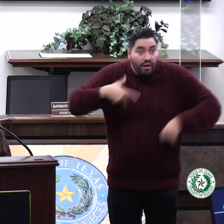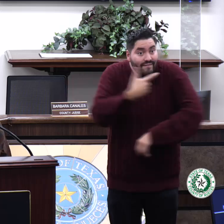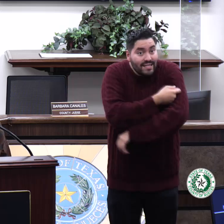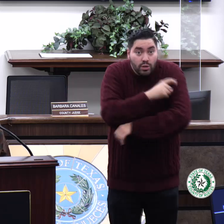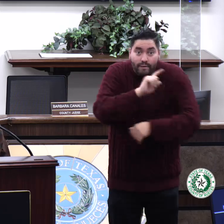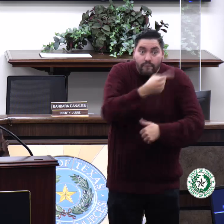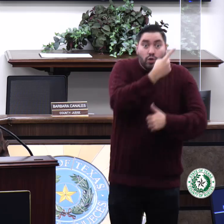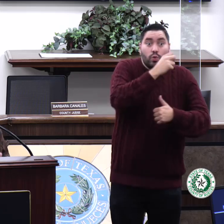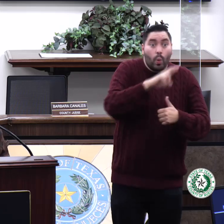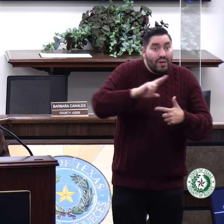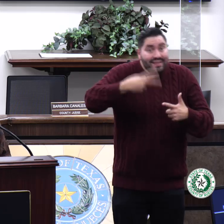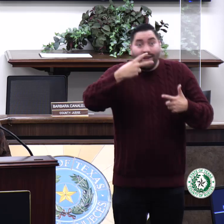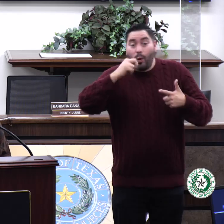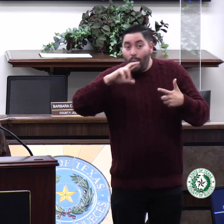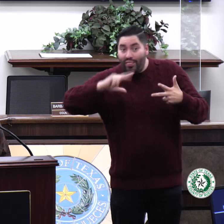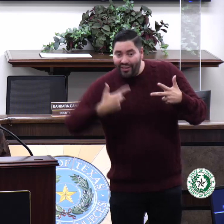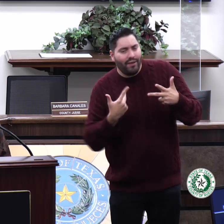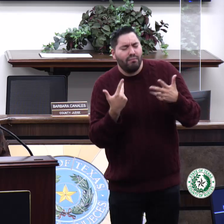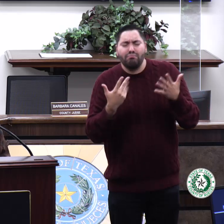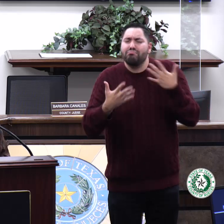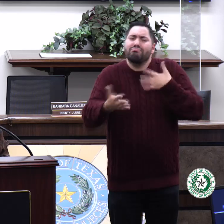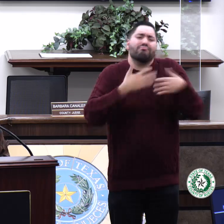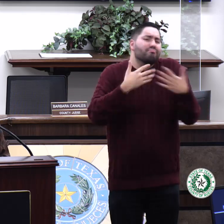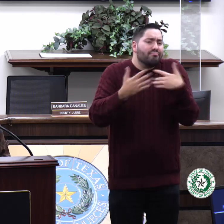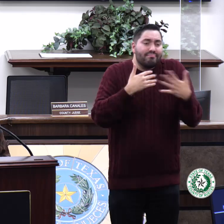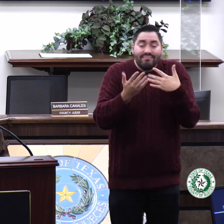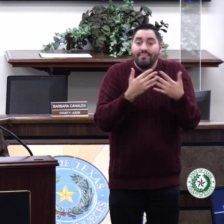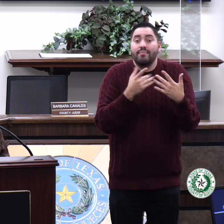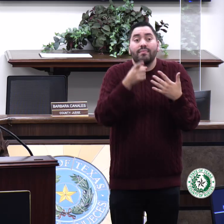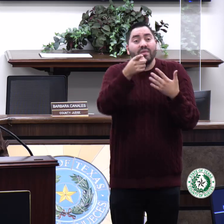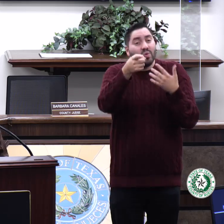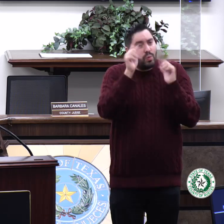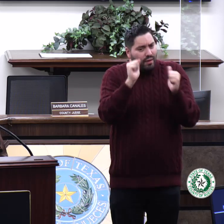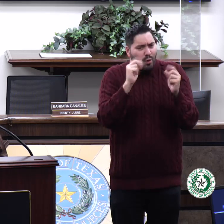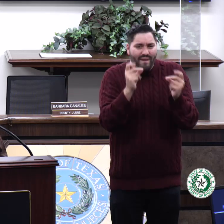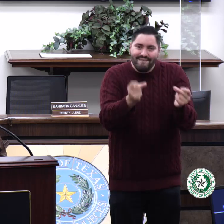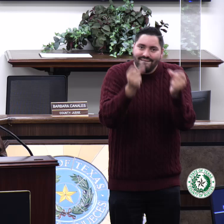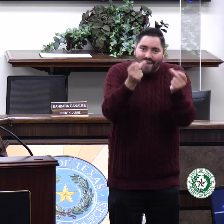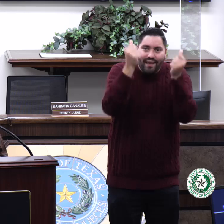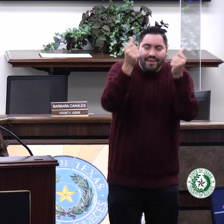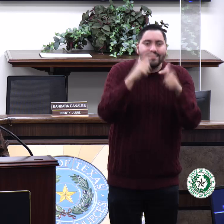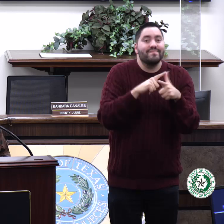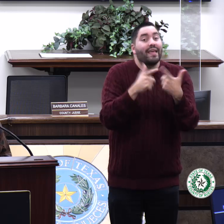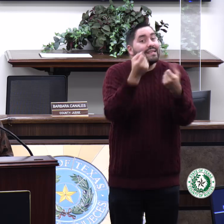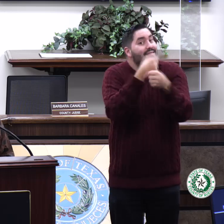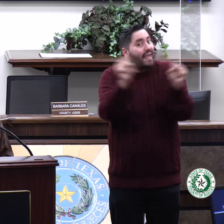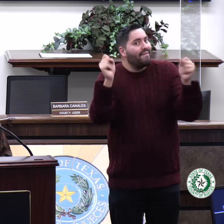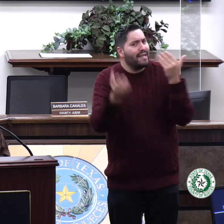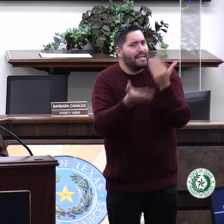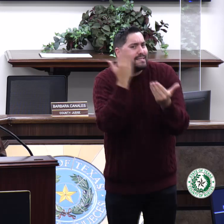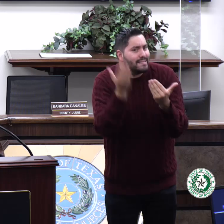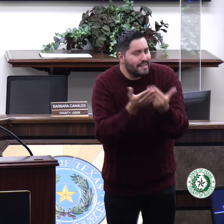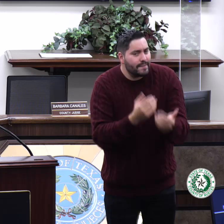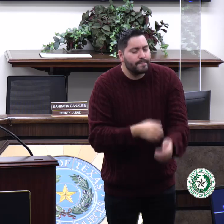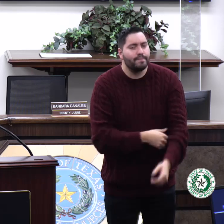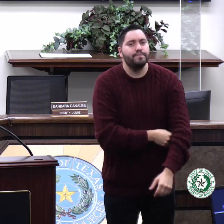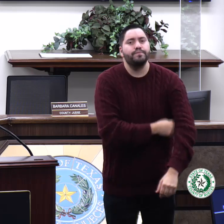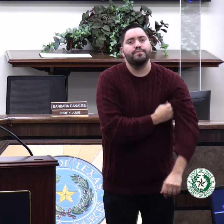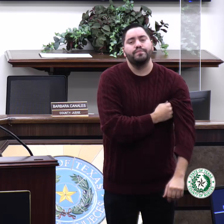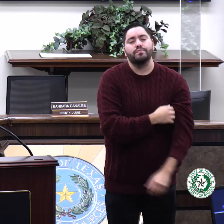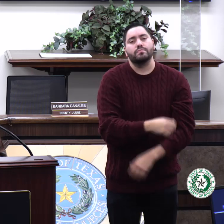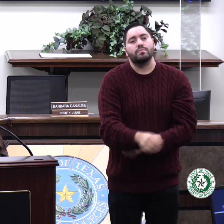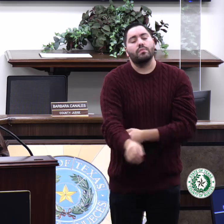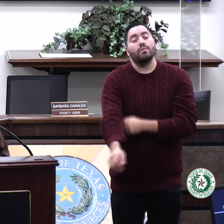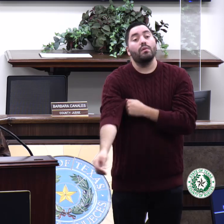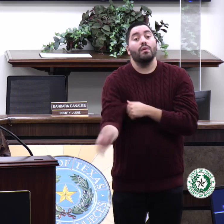your second, whichever the case may be, fast, safe, and easy. Now, the CDC recommends that everyone